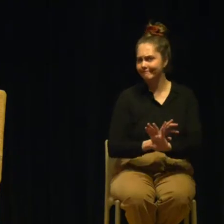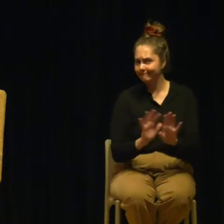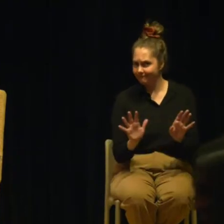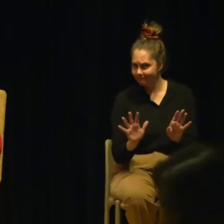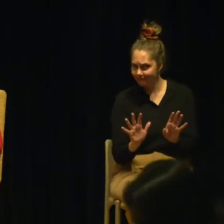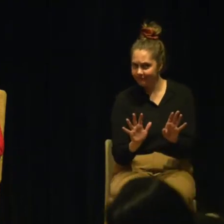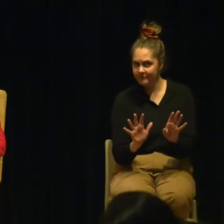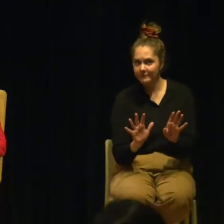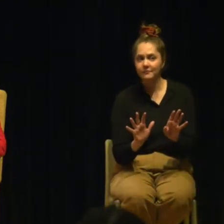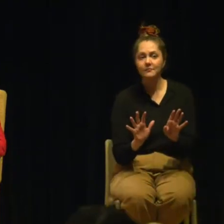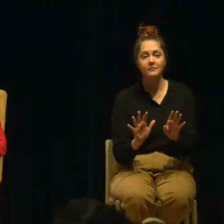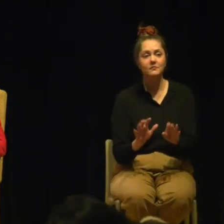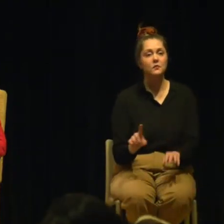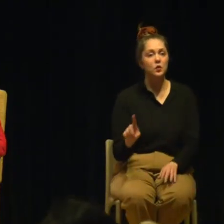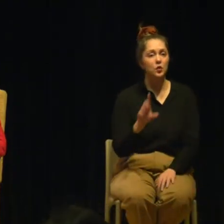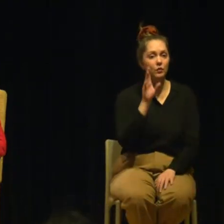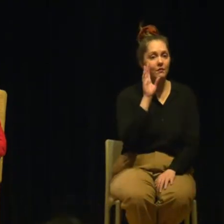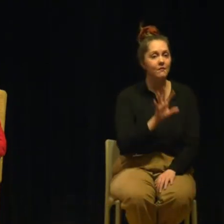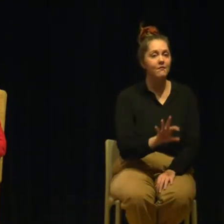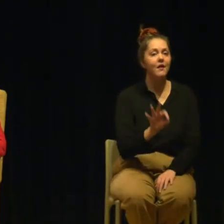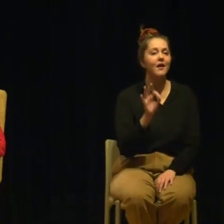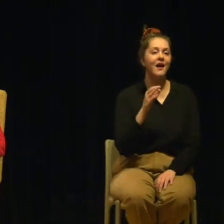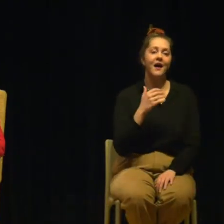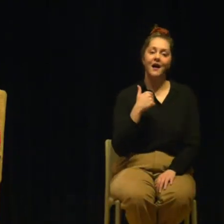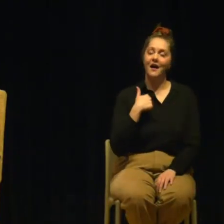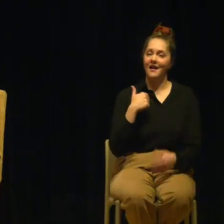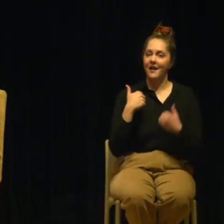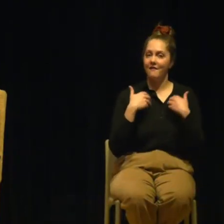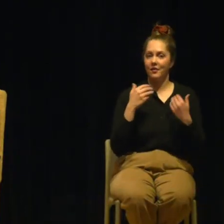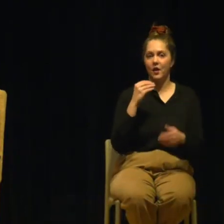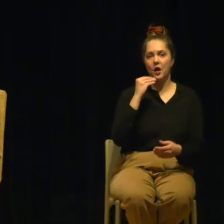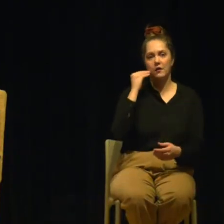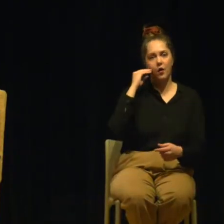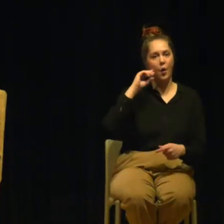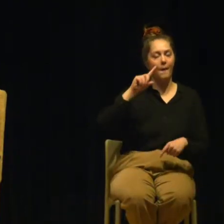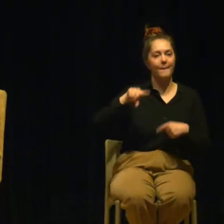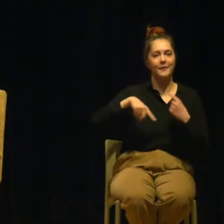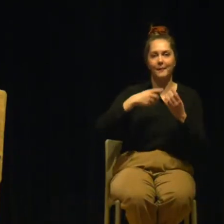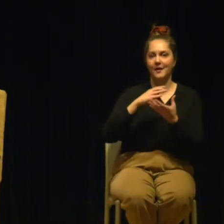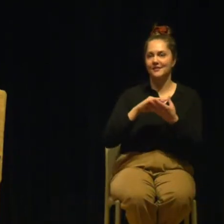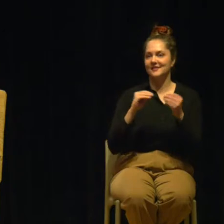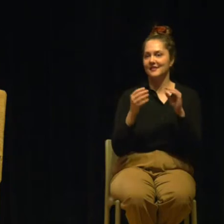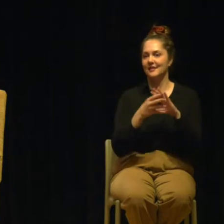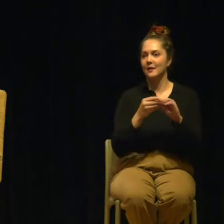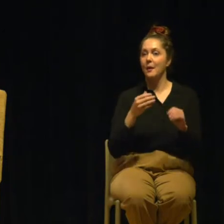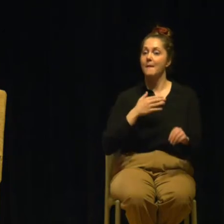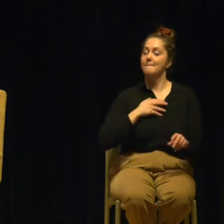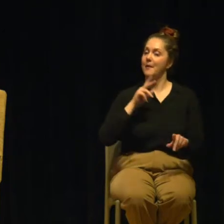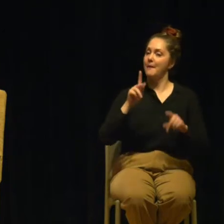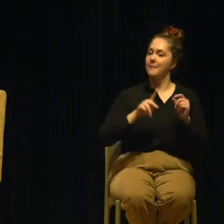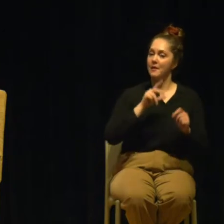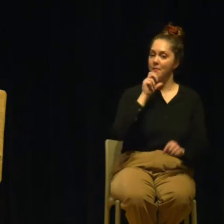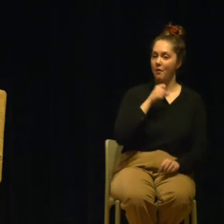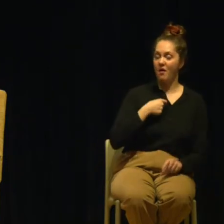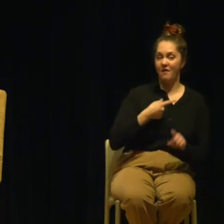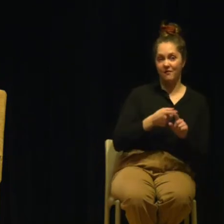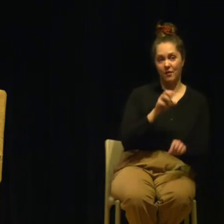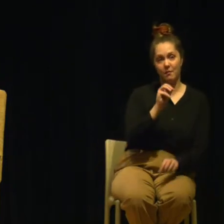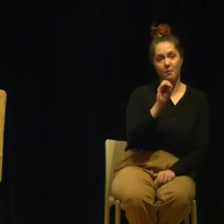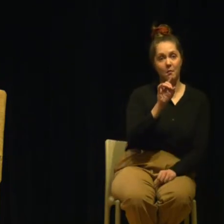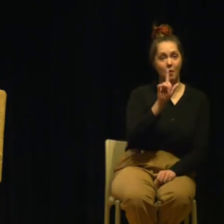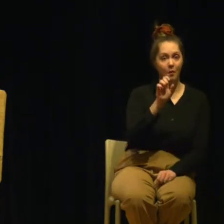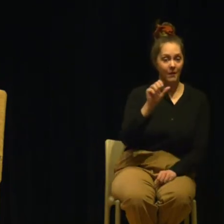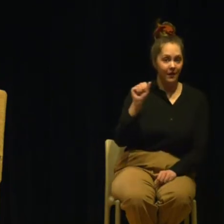this? And you'll find that, you know, I have a lot of homespun tales, and my people were old, and I'm from Mobile,